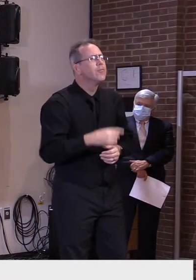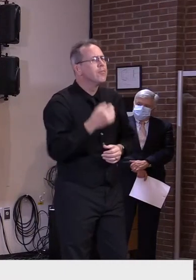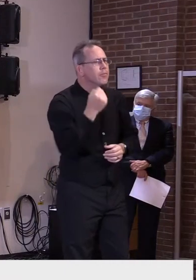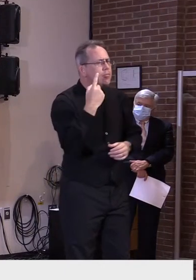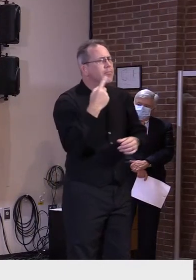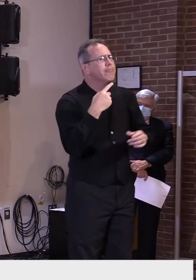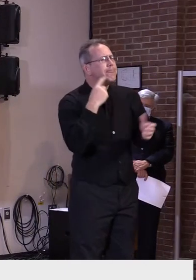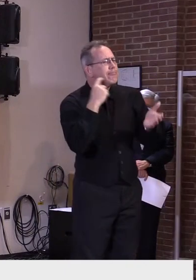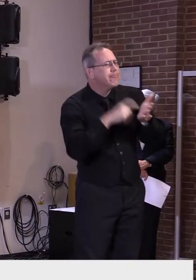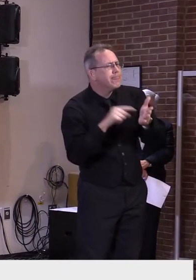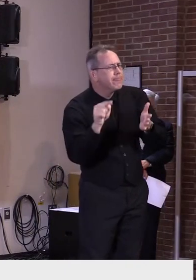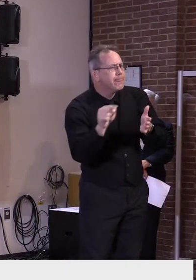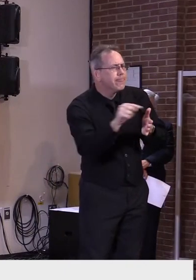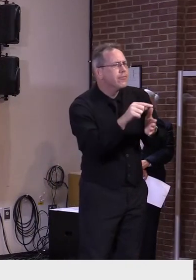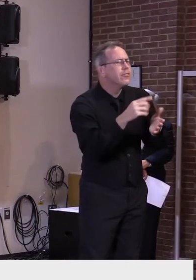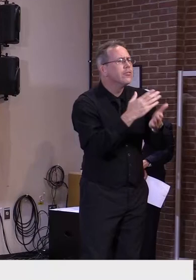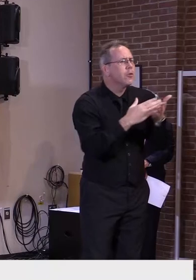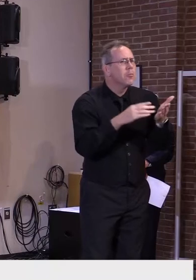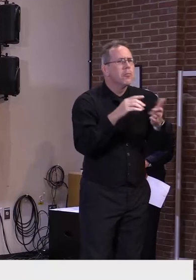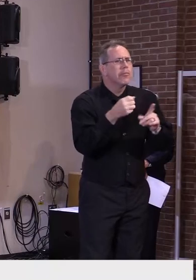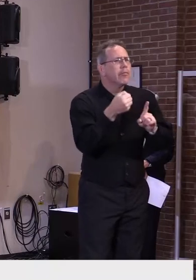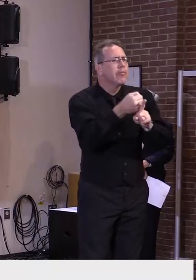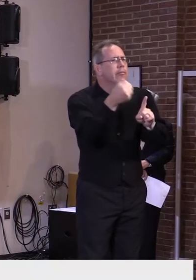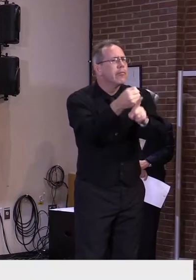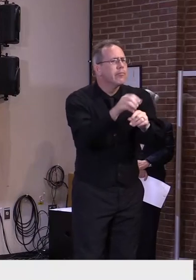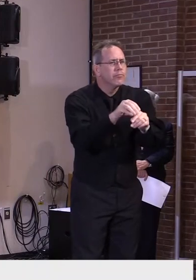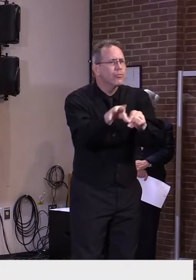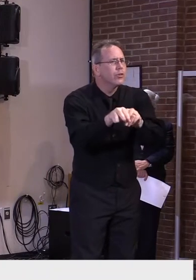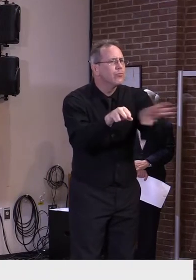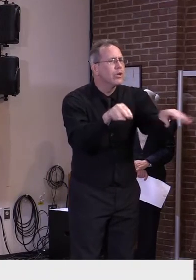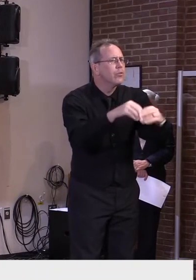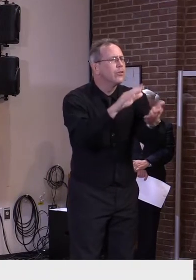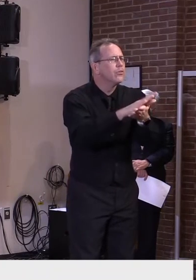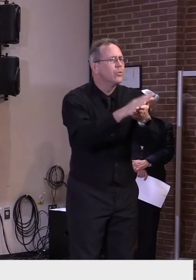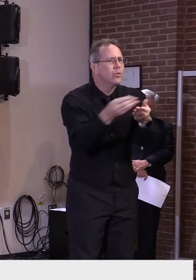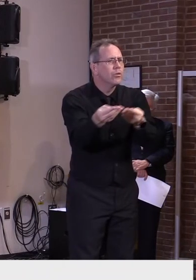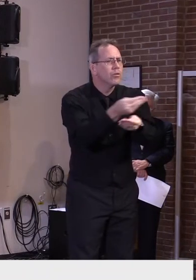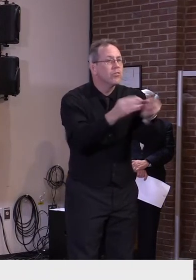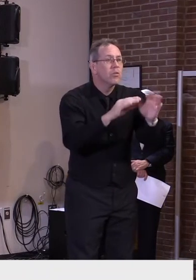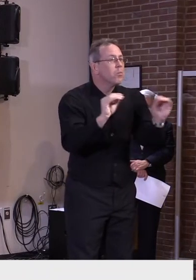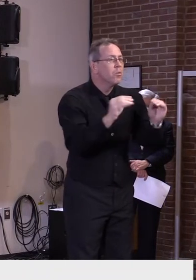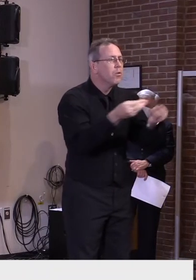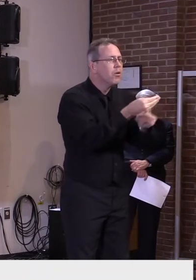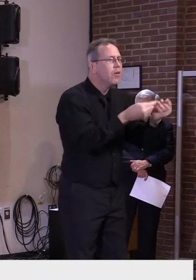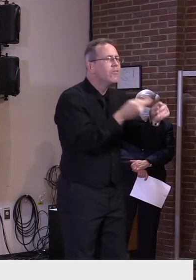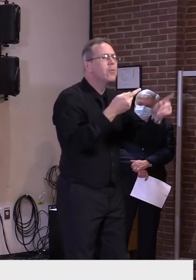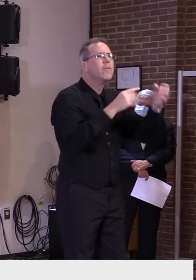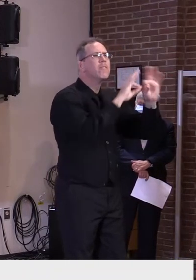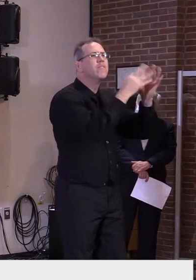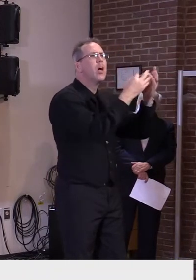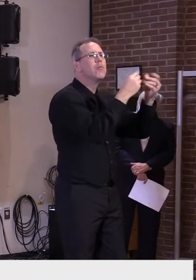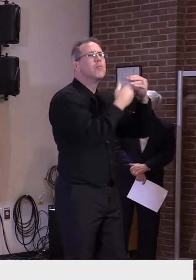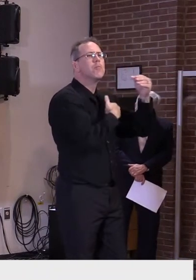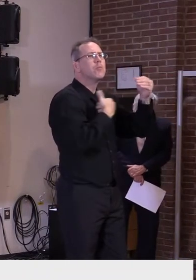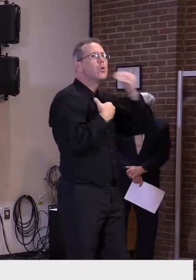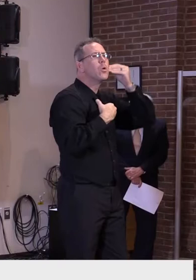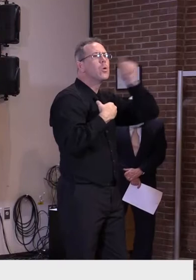but by far and away, most of their cases are connected to transmission within families or from group activities outside of the